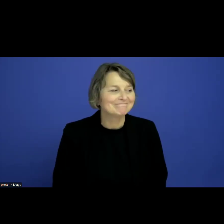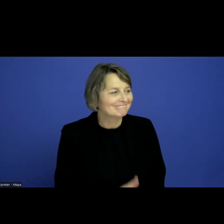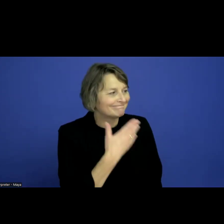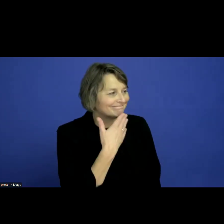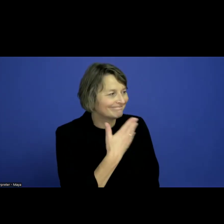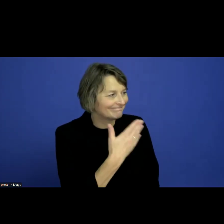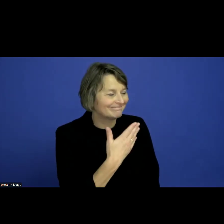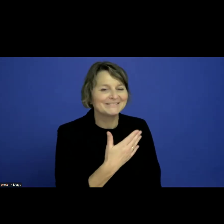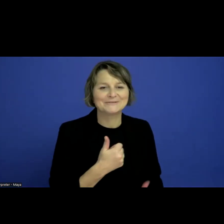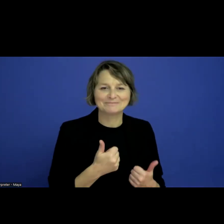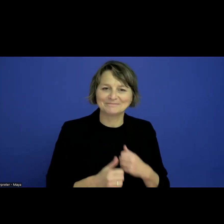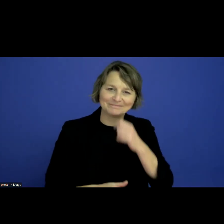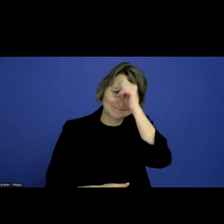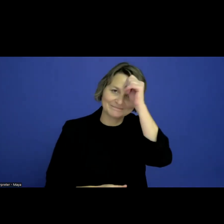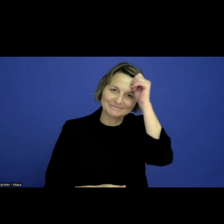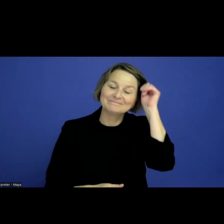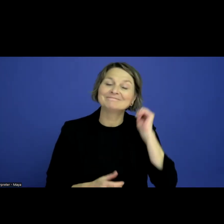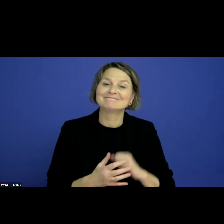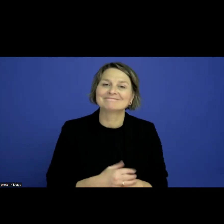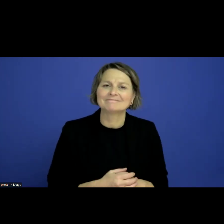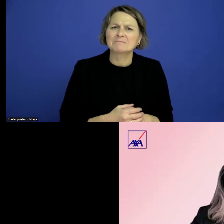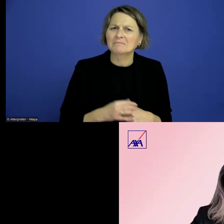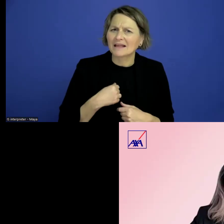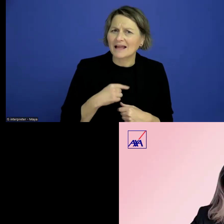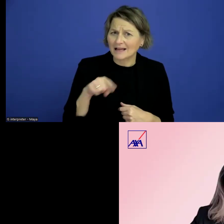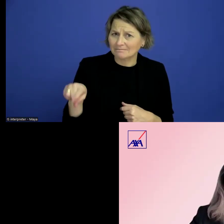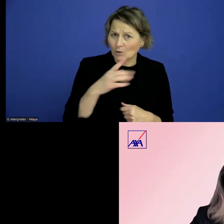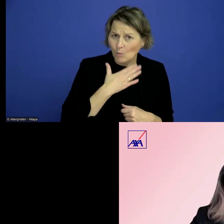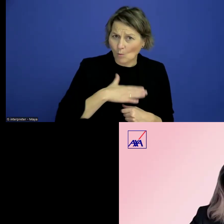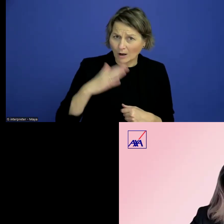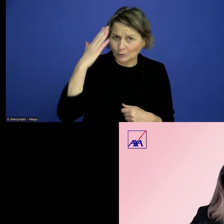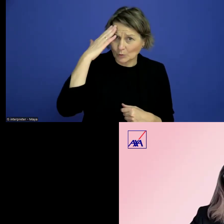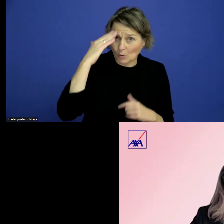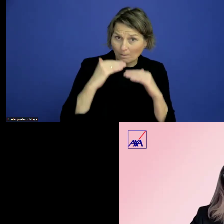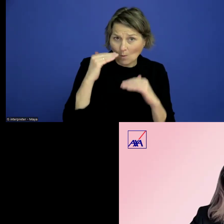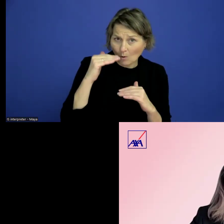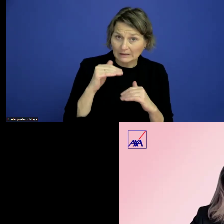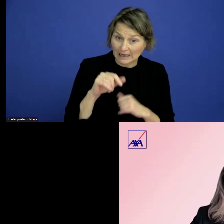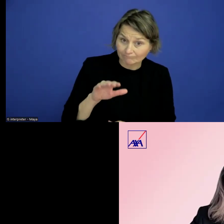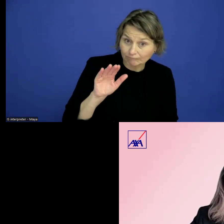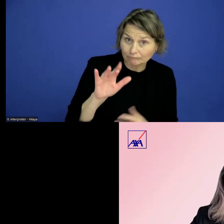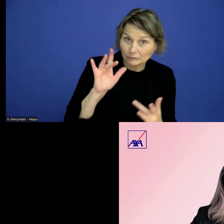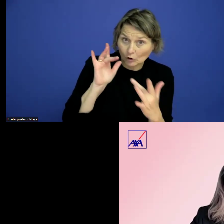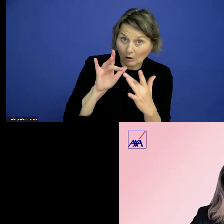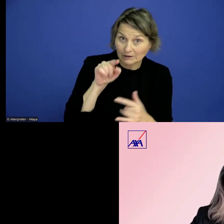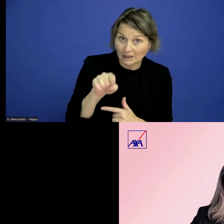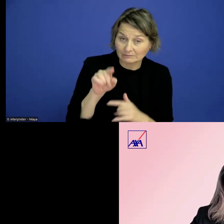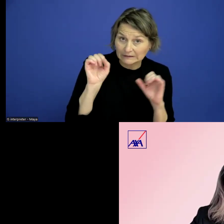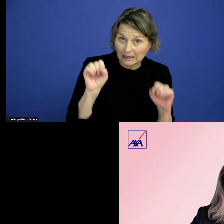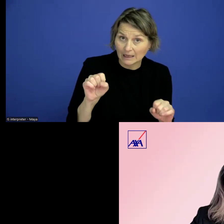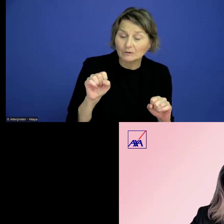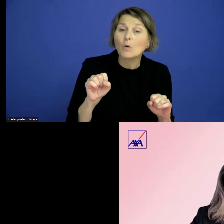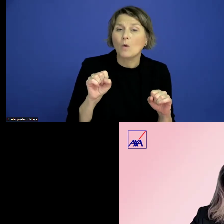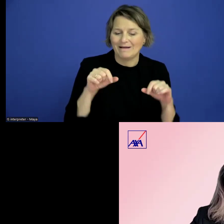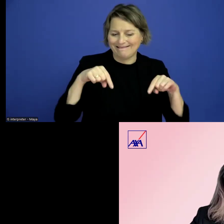And I assume people who want to learn more about it can reach out to you, and we'll also have a chance, hopefully at the end of the webinar, to get